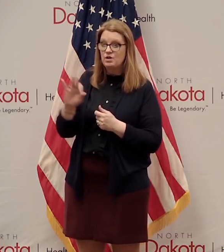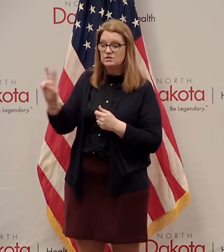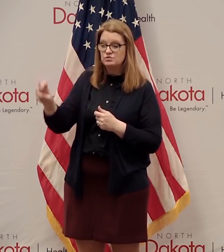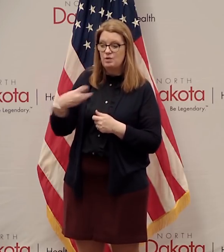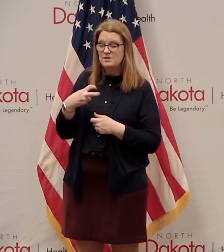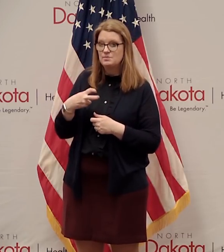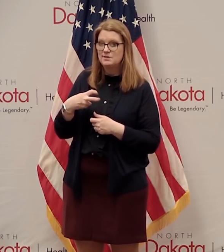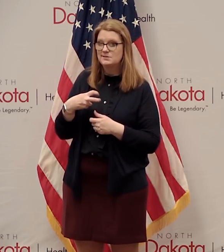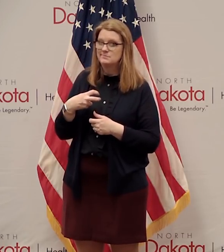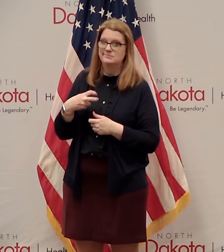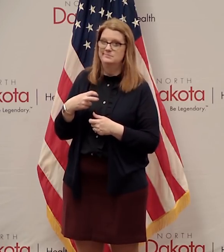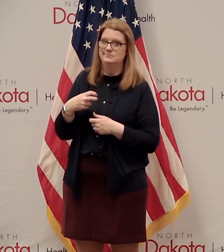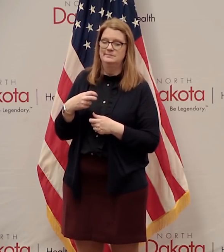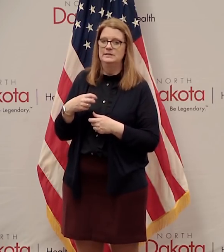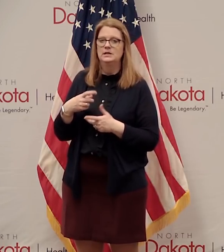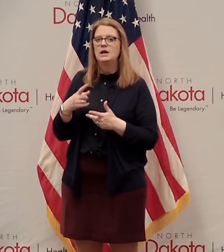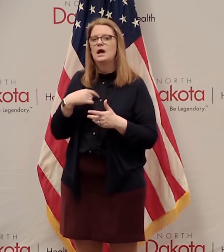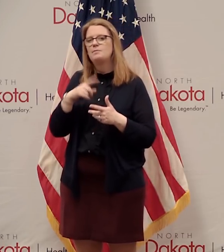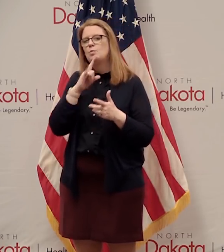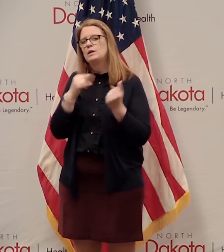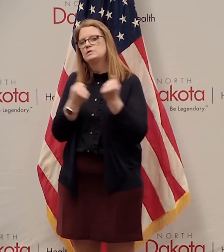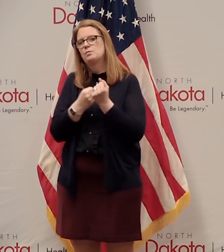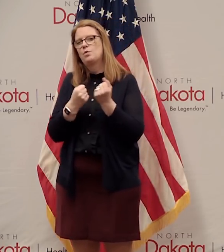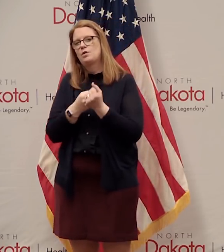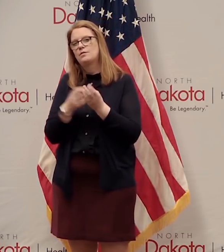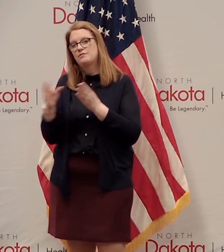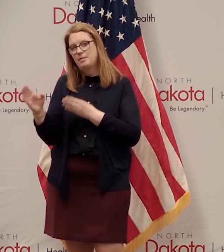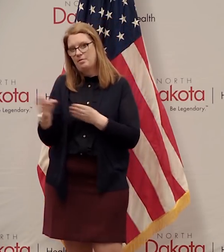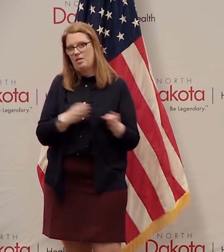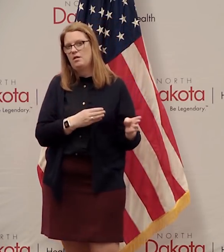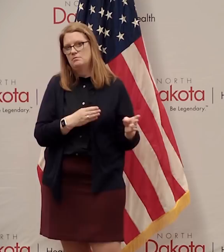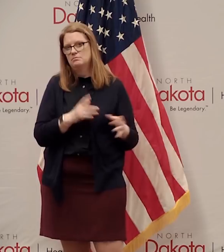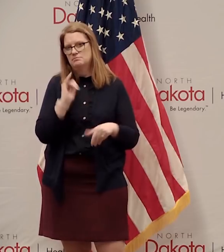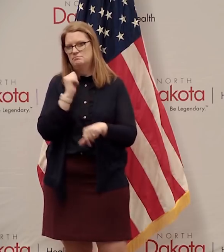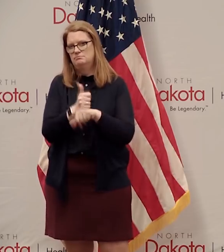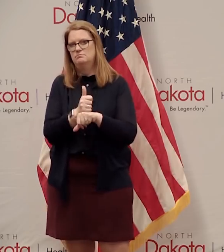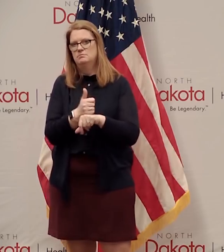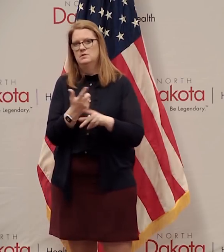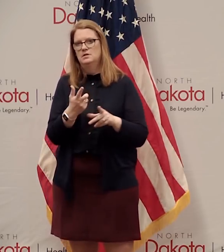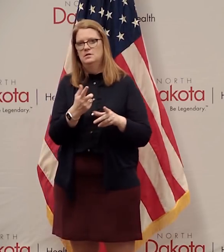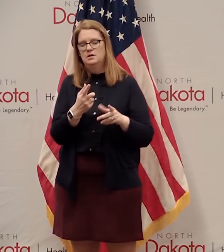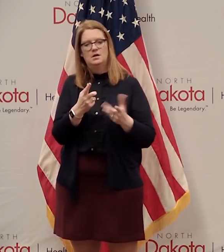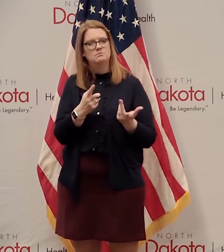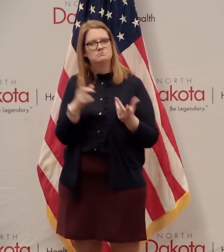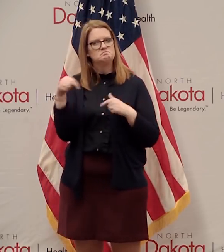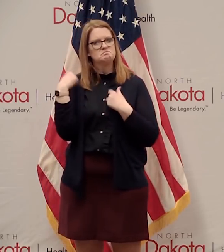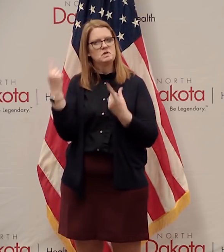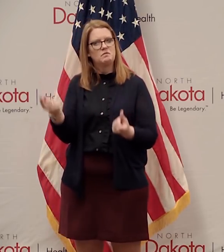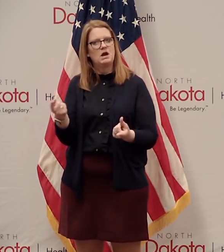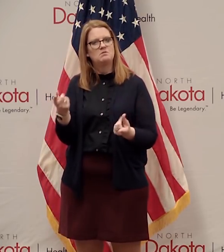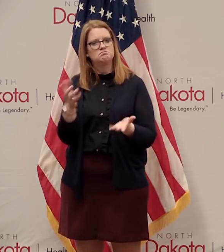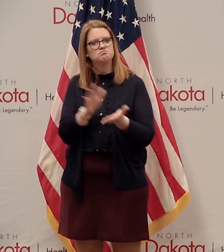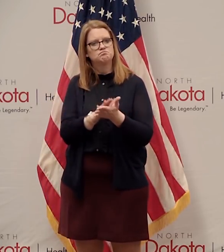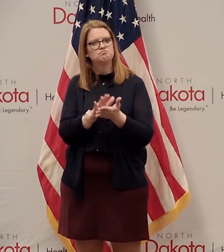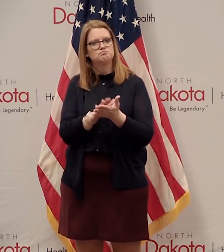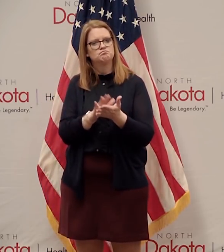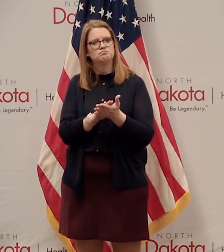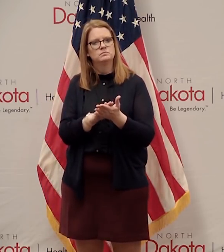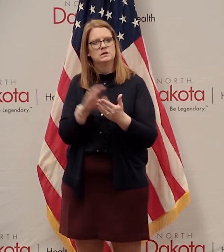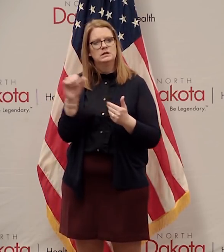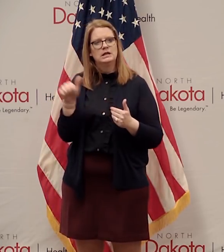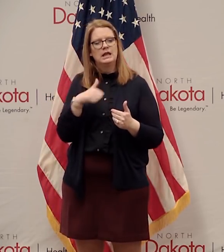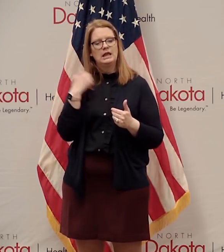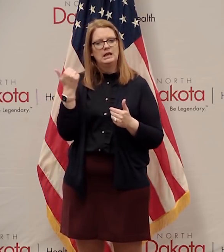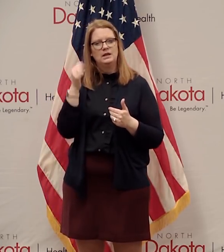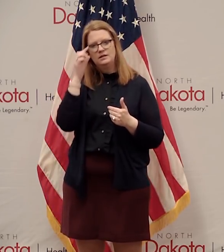say I've been very supportive of the plan that's been in place. We've had great execution so far. We haven't had to divert any